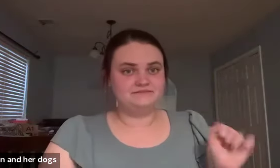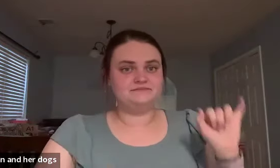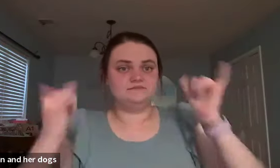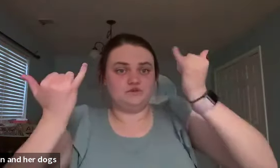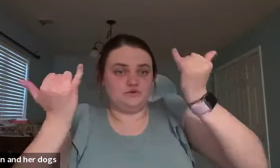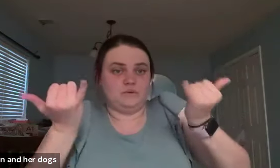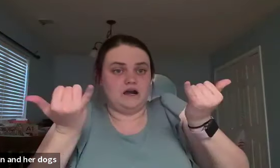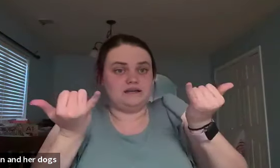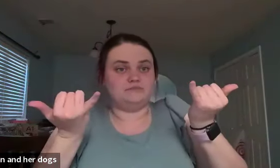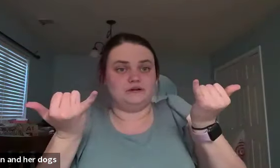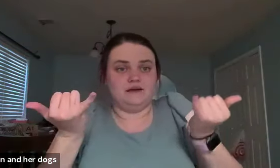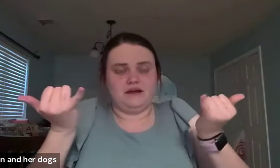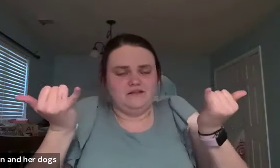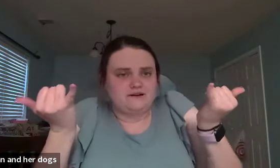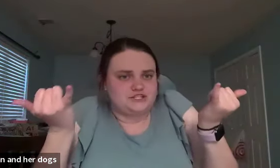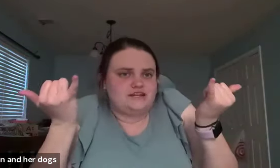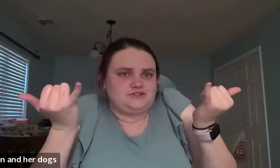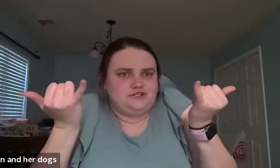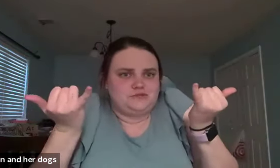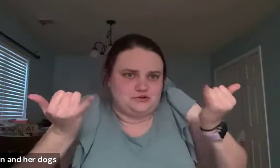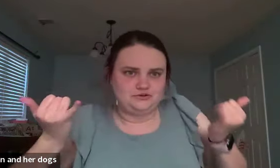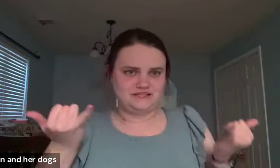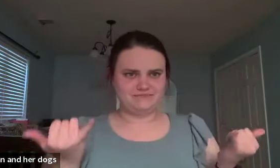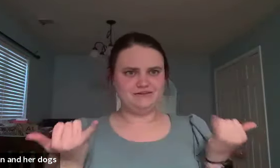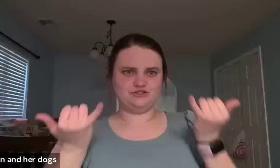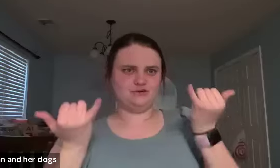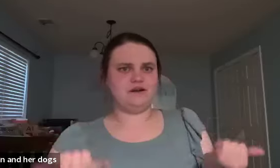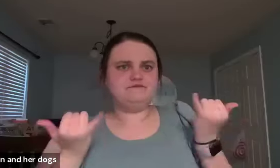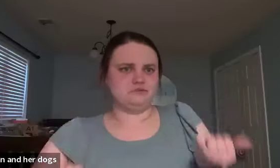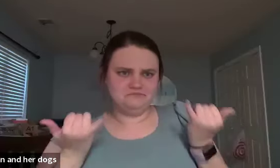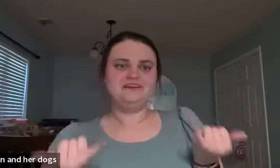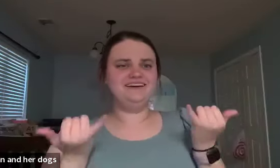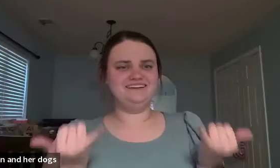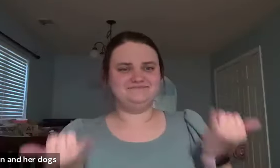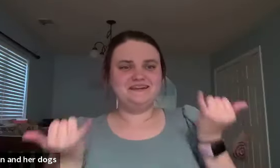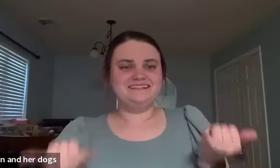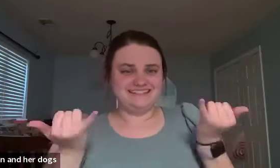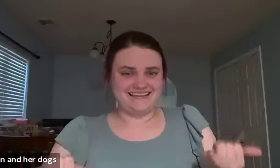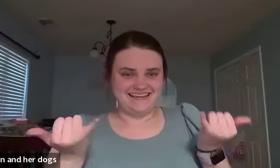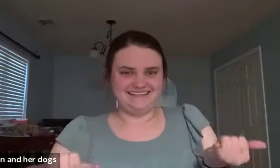Today. So those Y's pointing up. I love how I just kind of scrunch my shoulders, like make it look so uncomfortable.